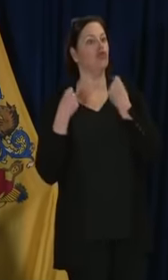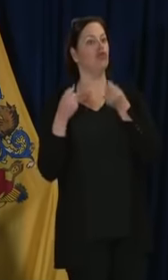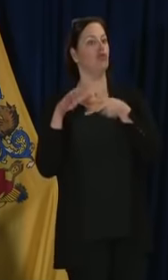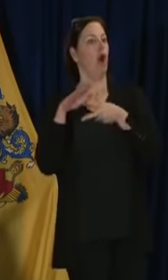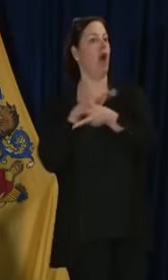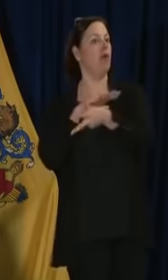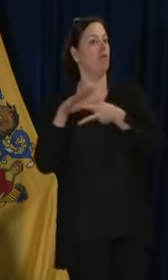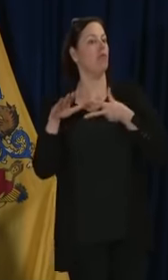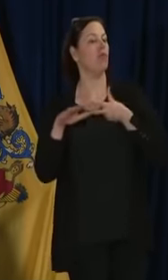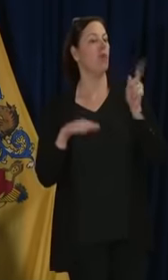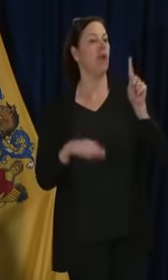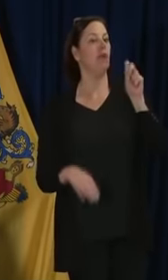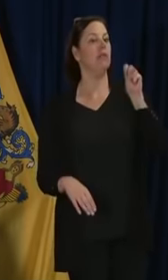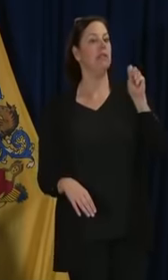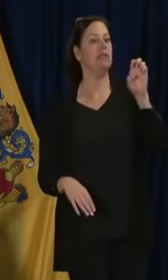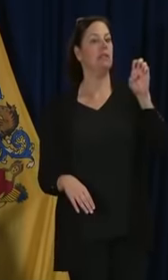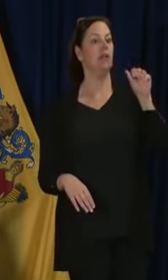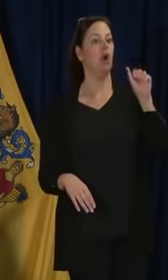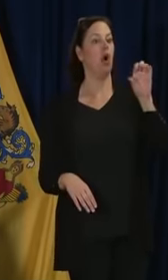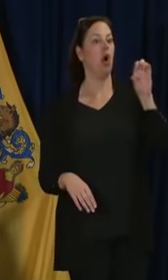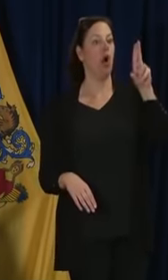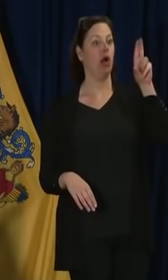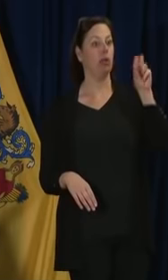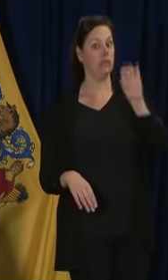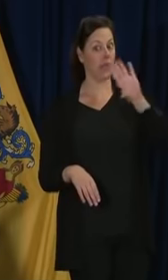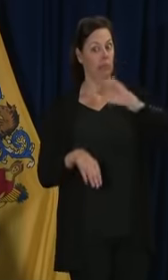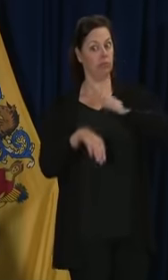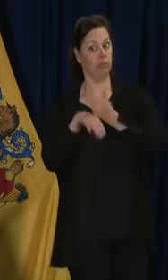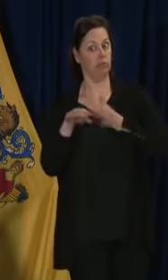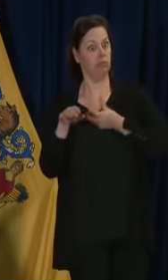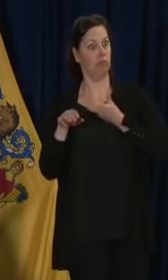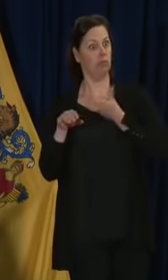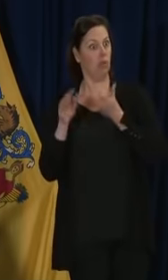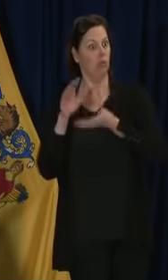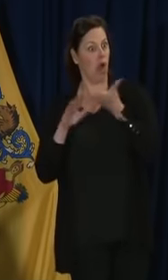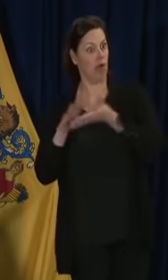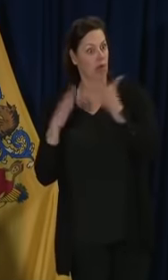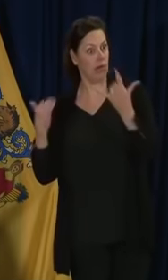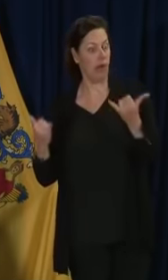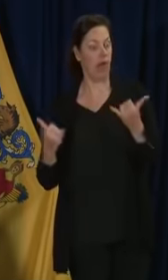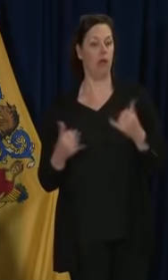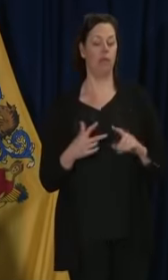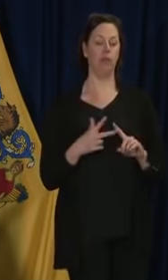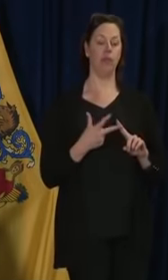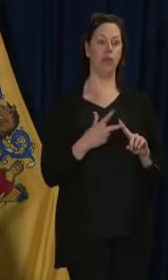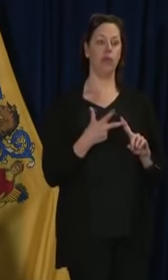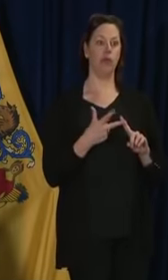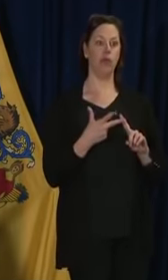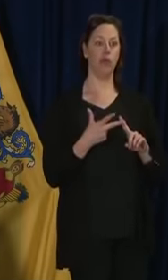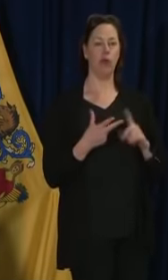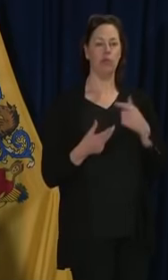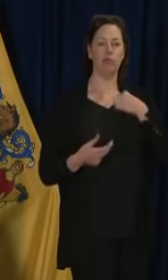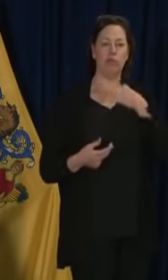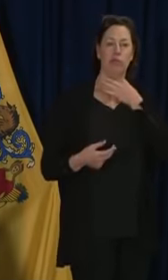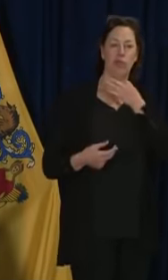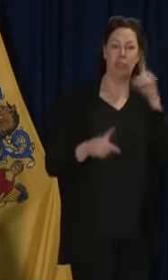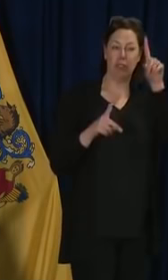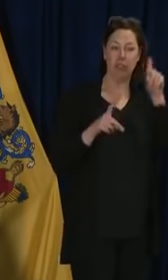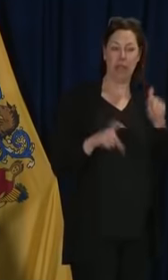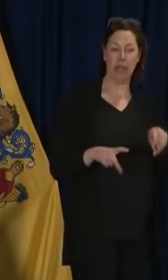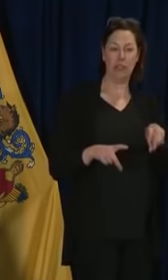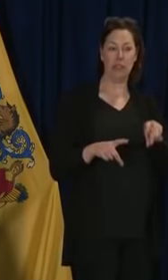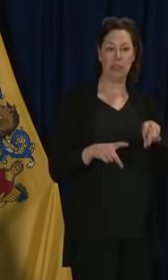in Secaucus. Yep. Do we know if that's up and running? And maybe, I don't know if anybody can, like, how many tests